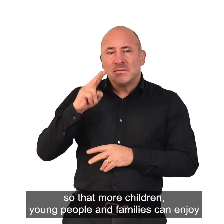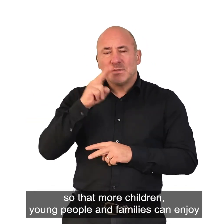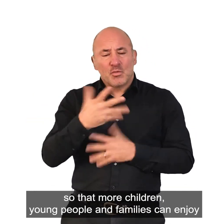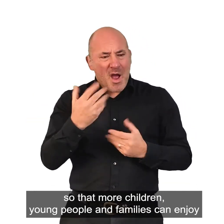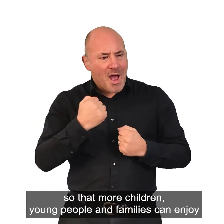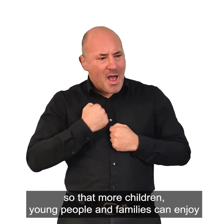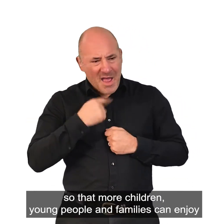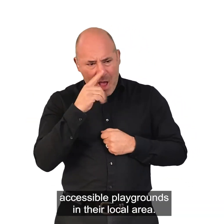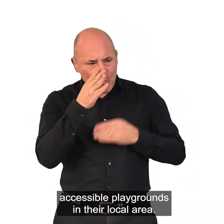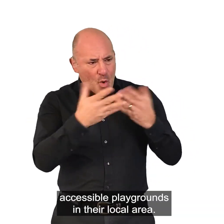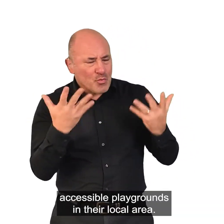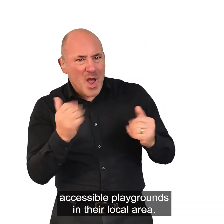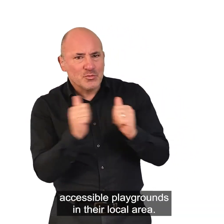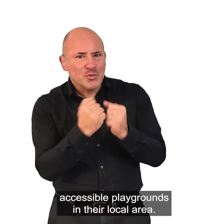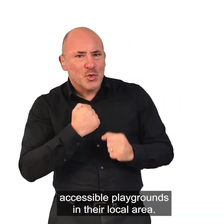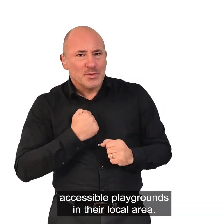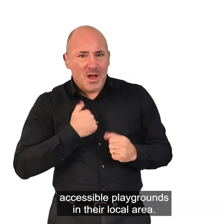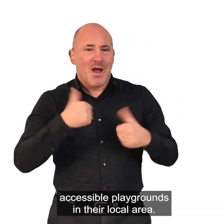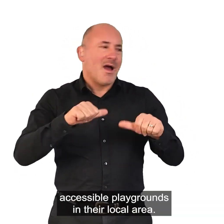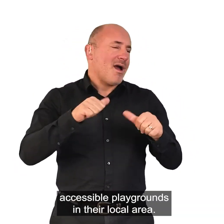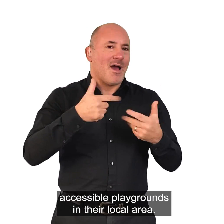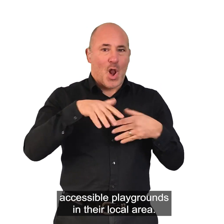enjoy accessible playgrounds in their local area.